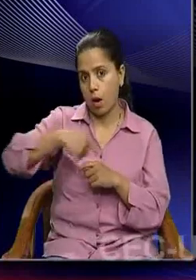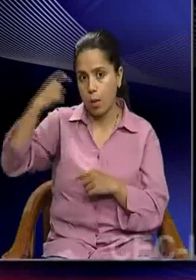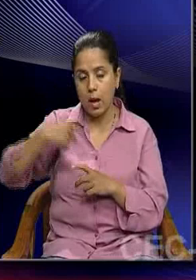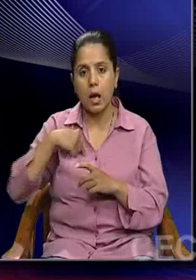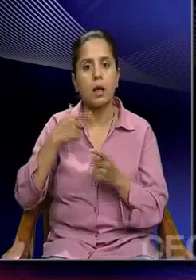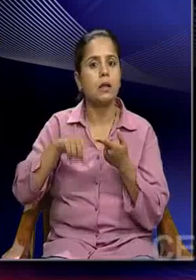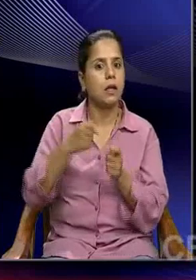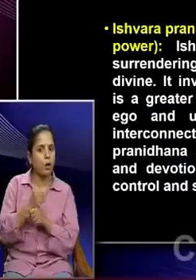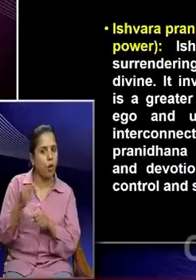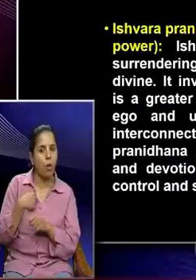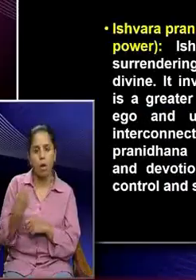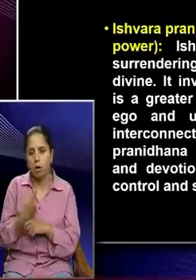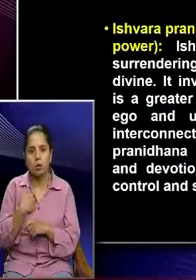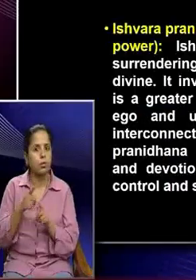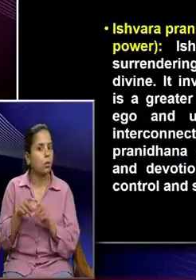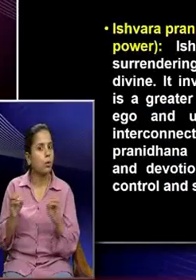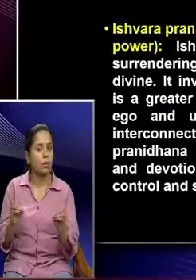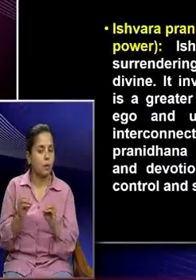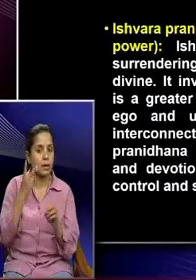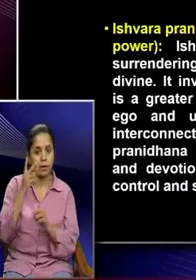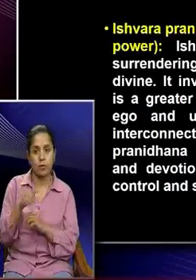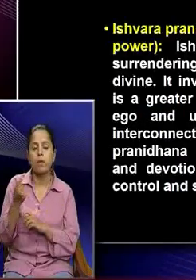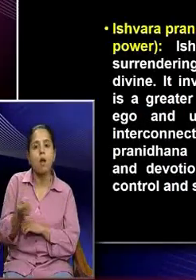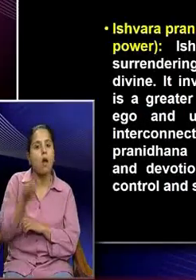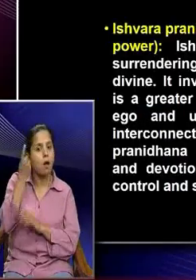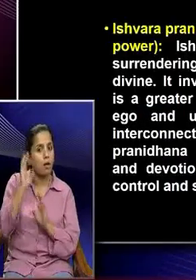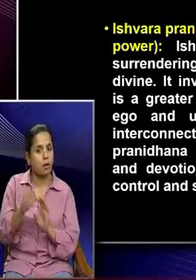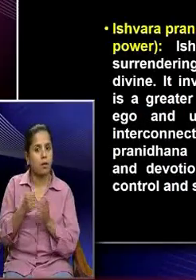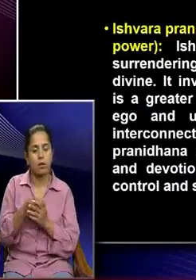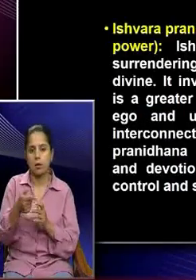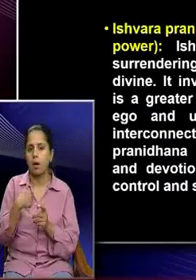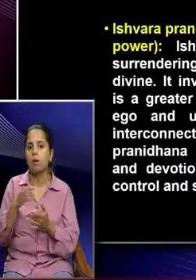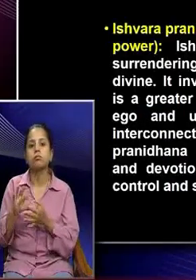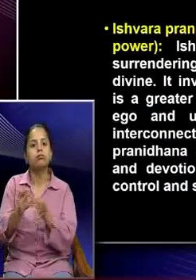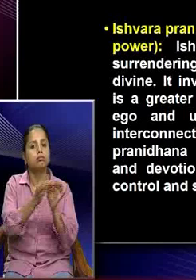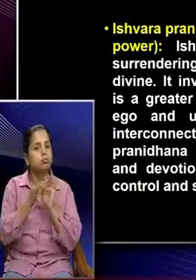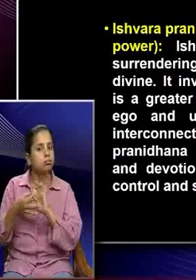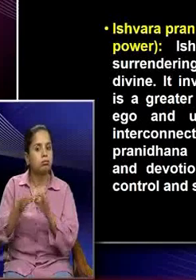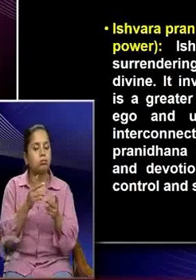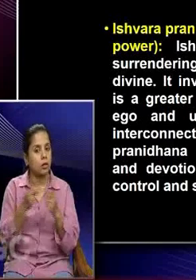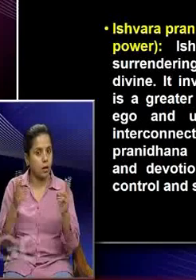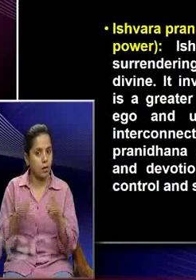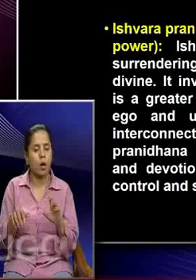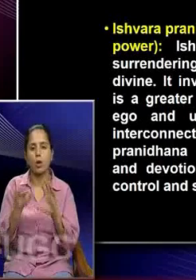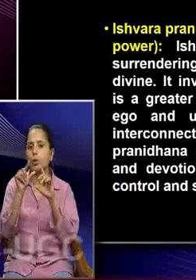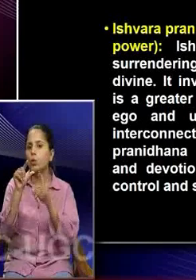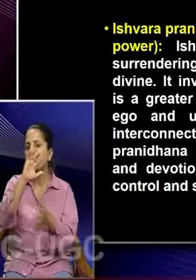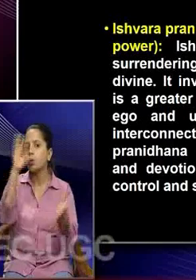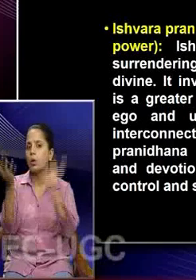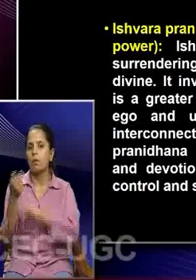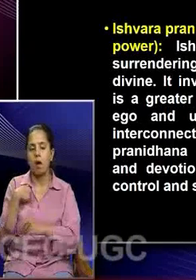ego and understanding that we are interconnected with the universe.